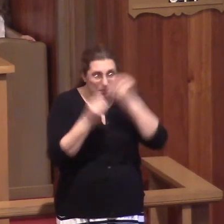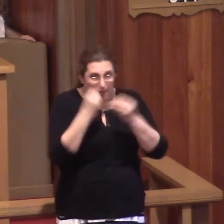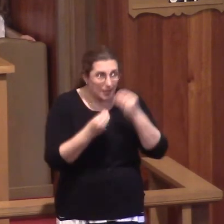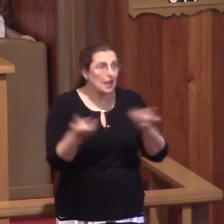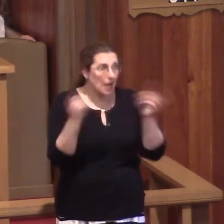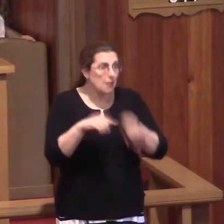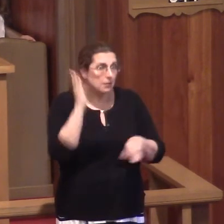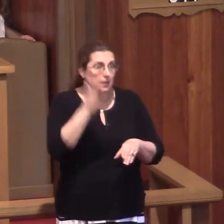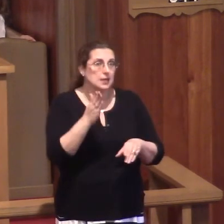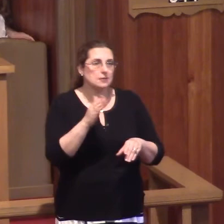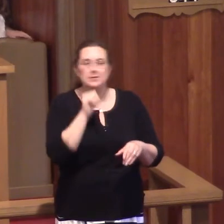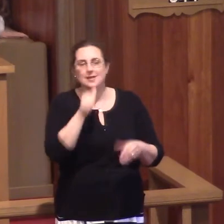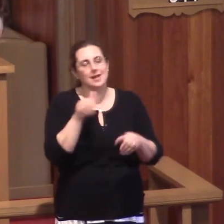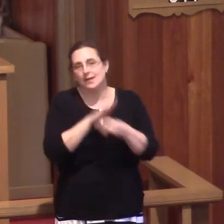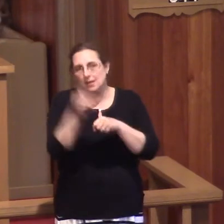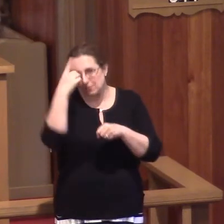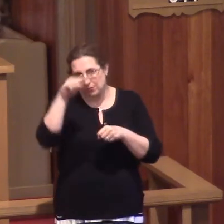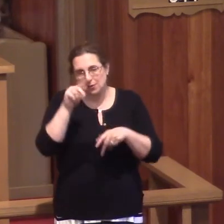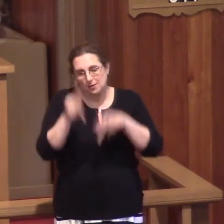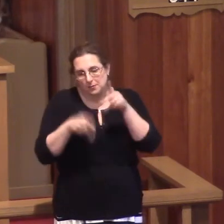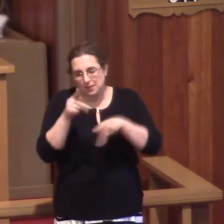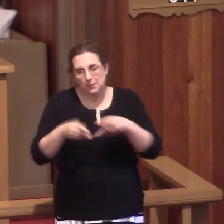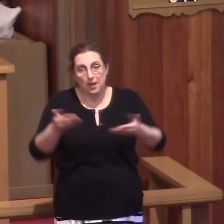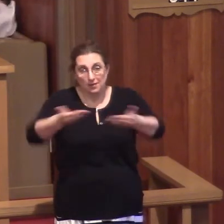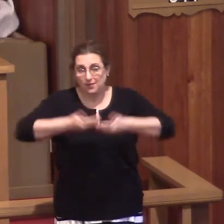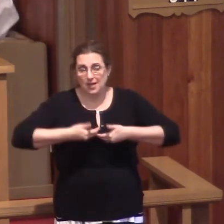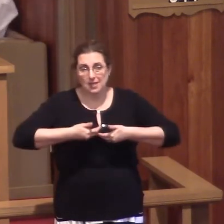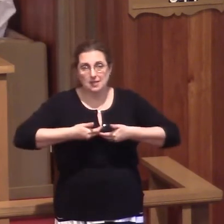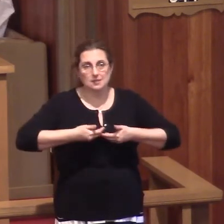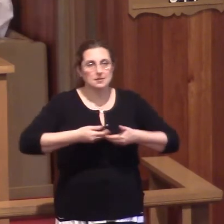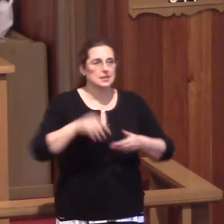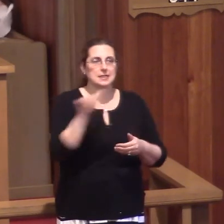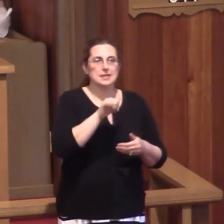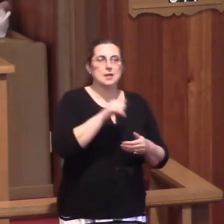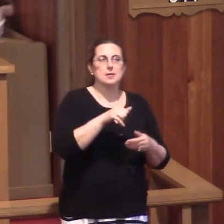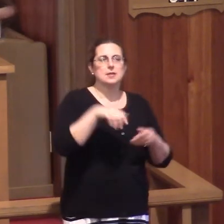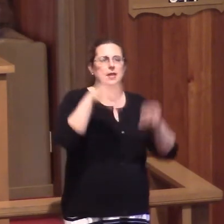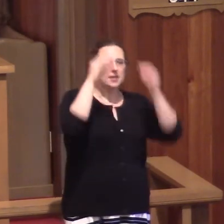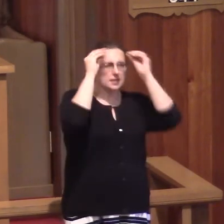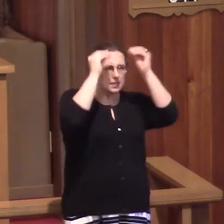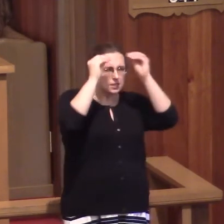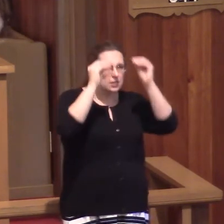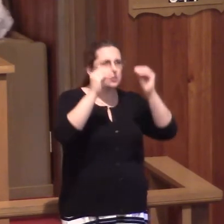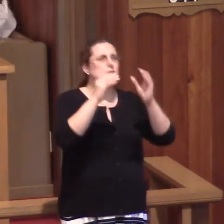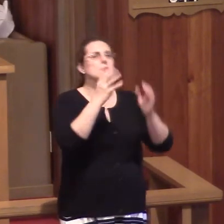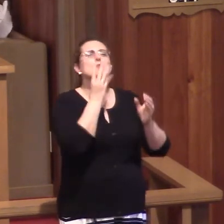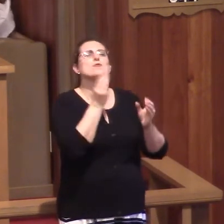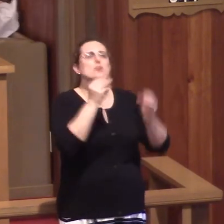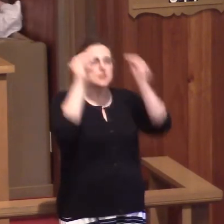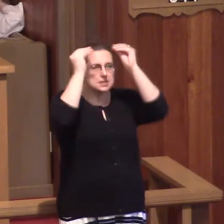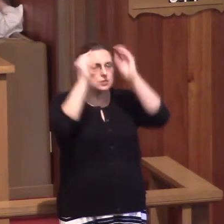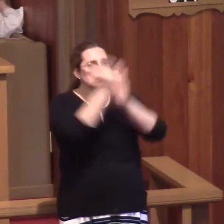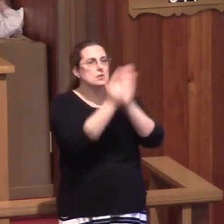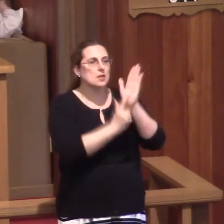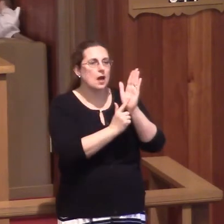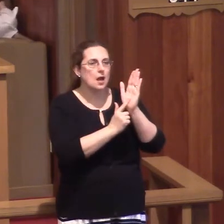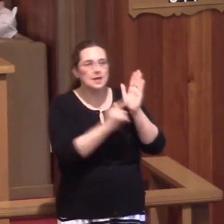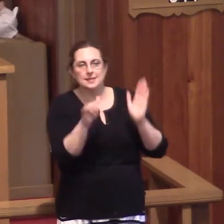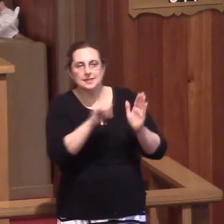guests In our parable. The same was true Of the Pharisees To whom this parable Is directed.